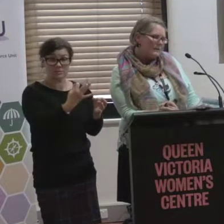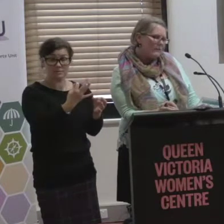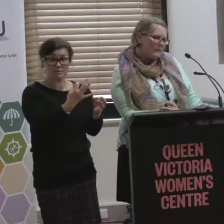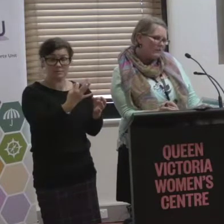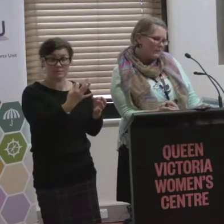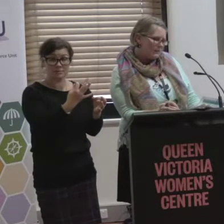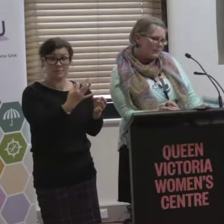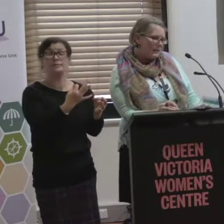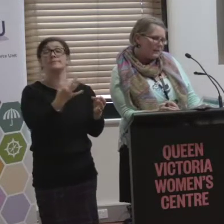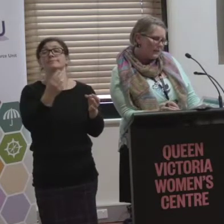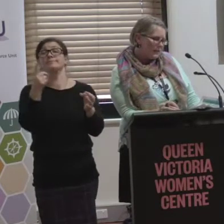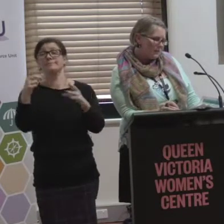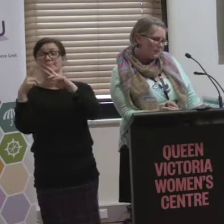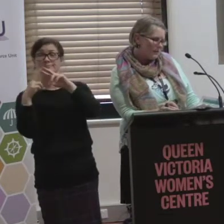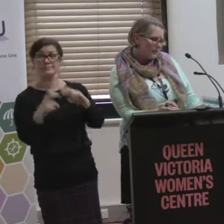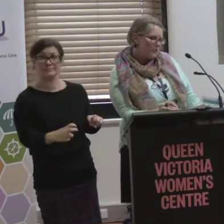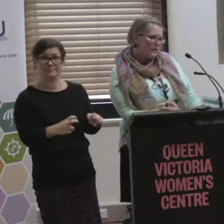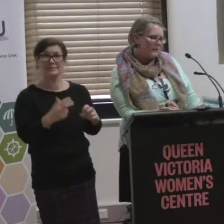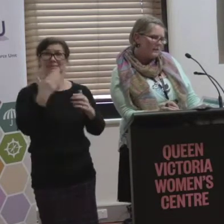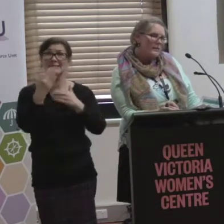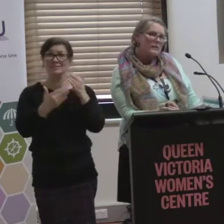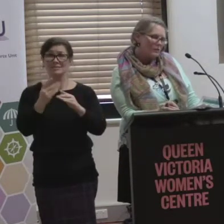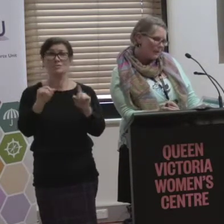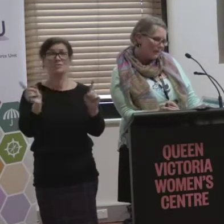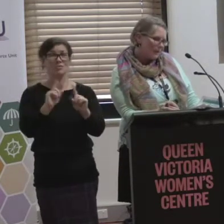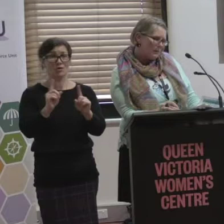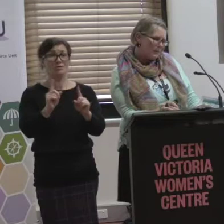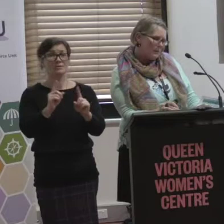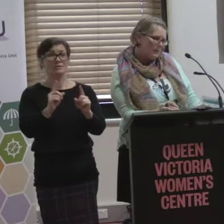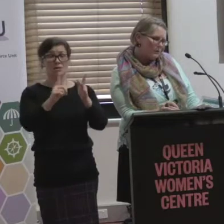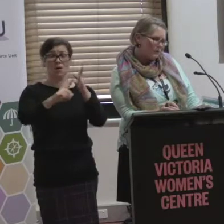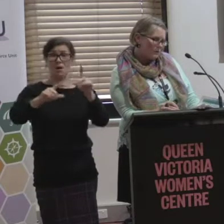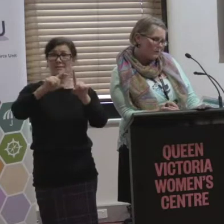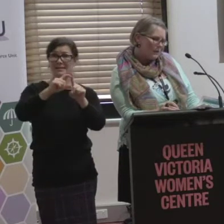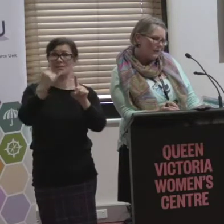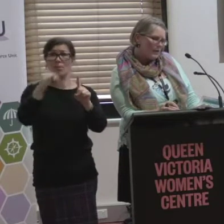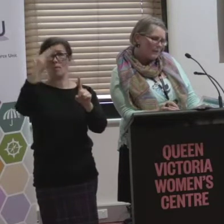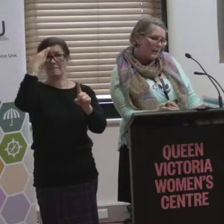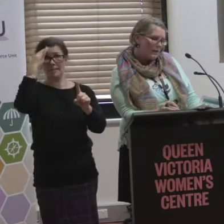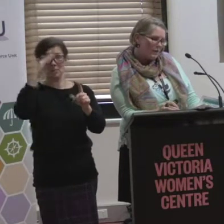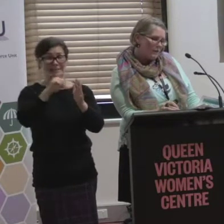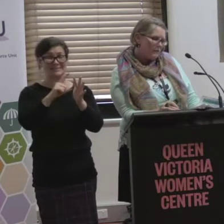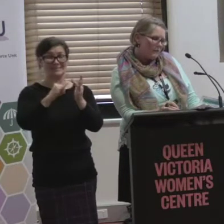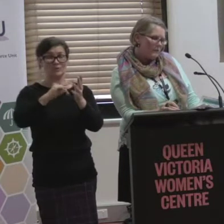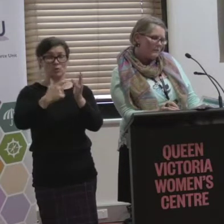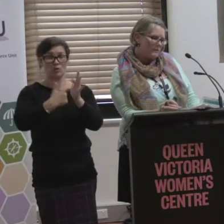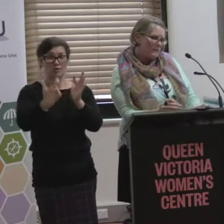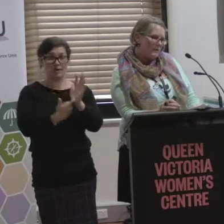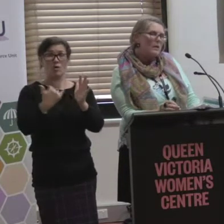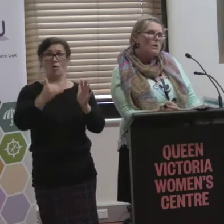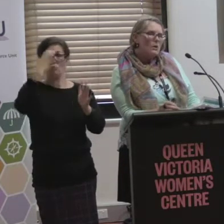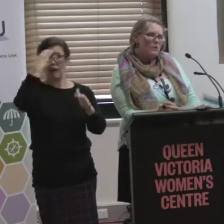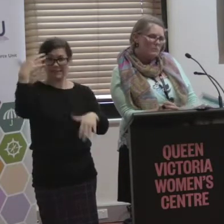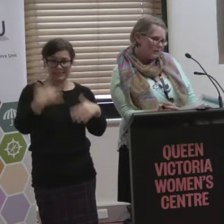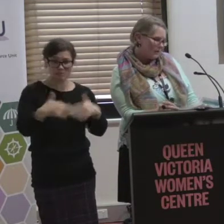the definition of disability in the Guardianship Administration Act is an intellectual impairment, a mental disorder, brain injury, physical